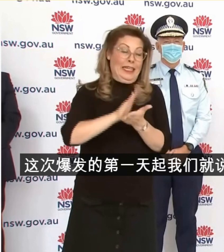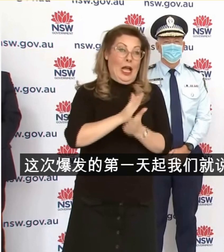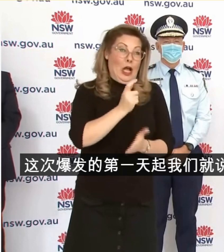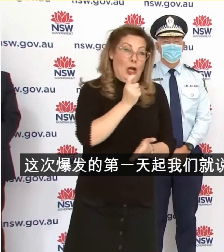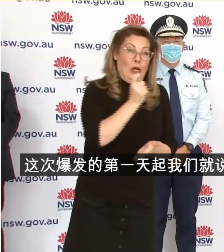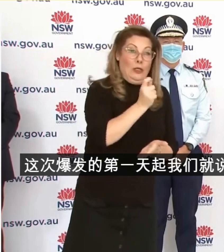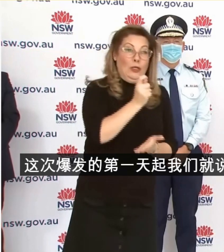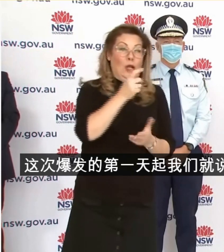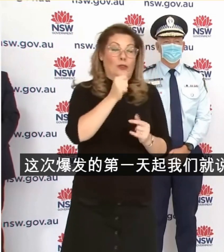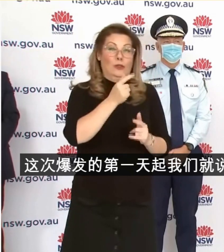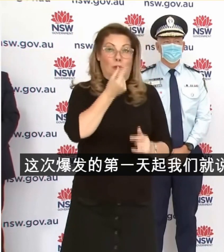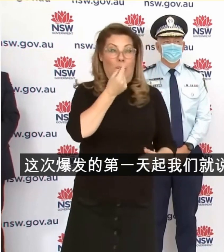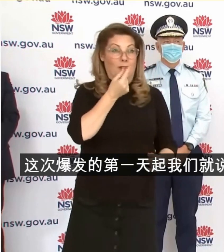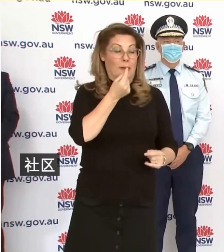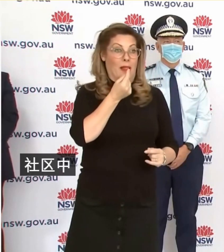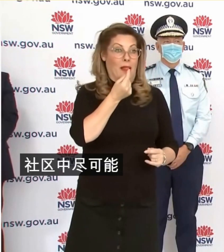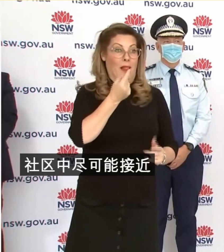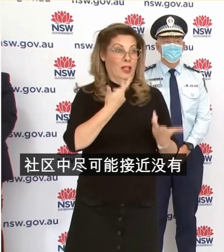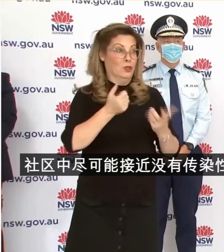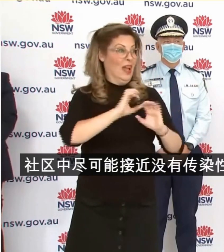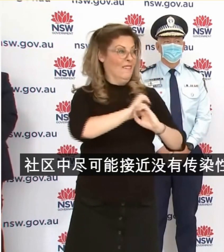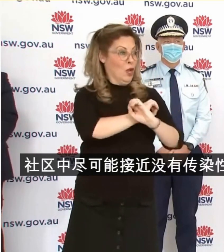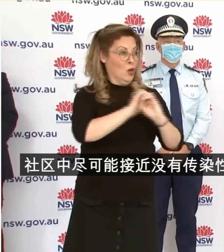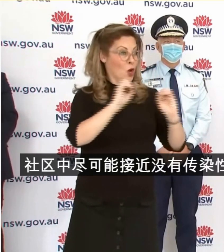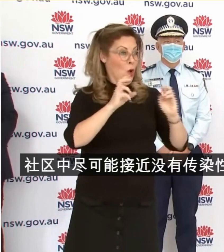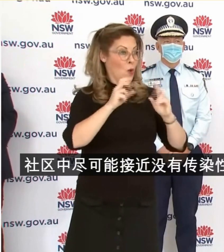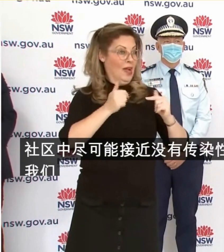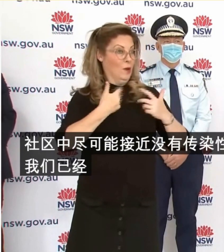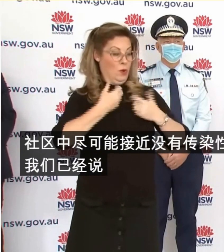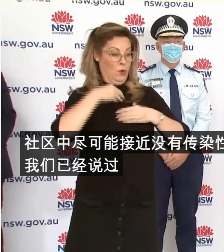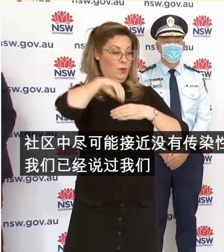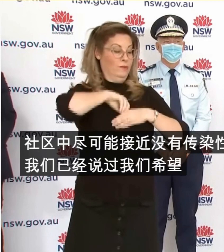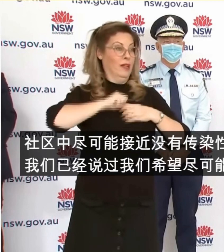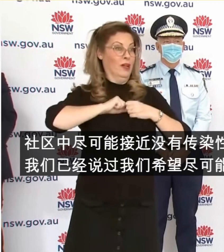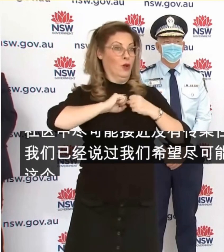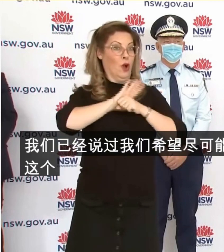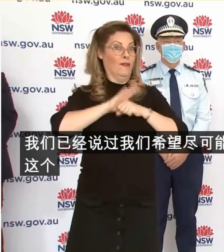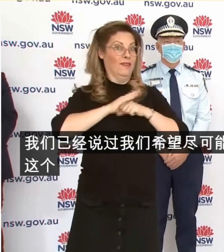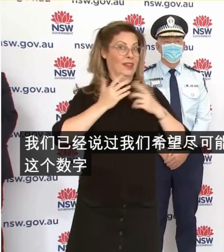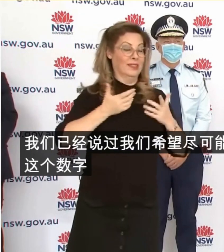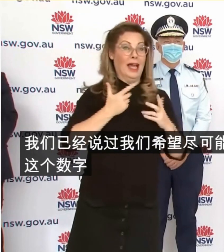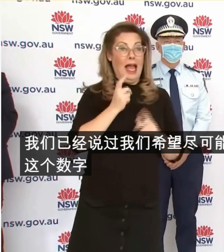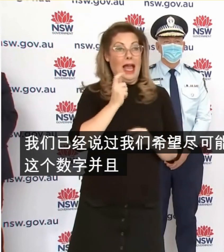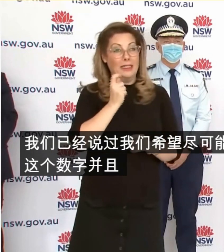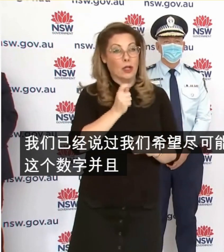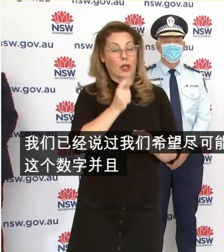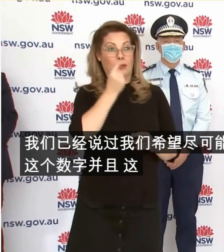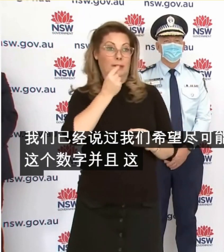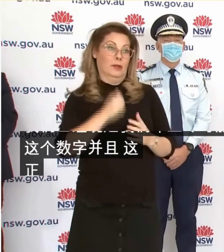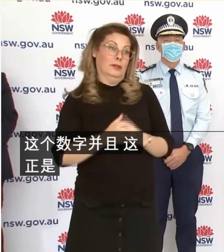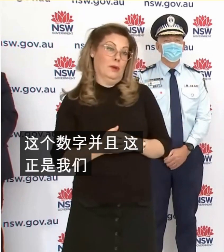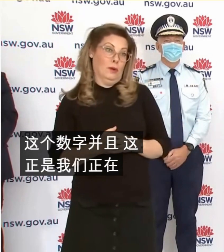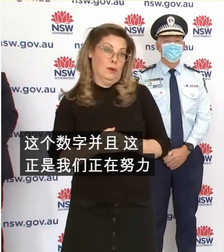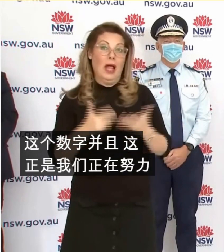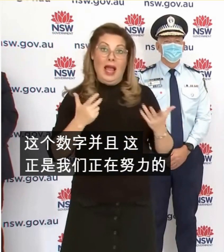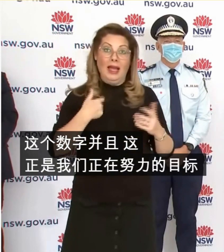get as close to having no infectious people in the community as possible. We've said we want to get as close to that number as possible,